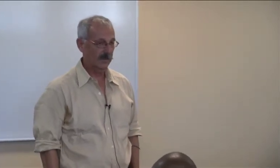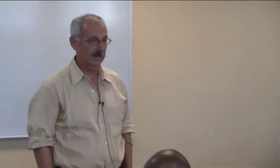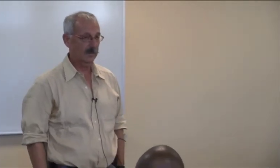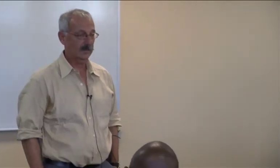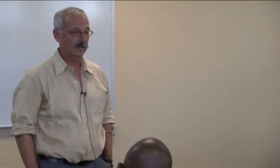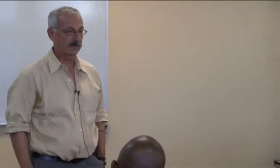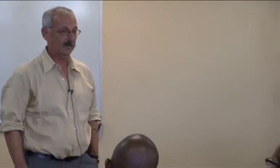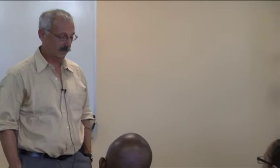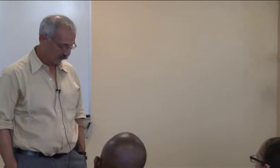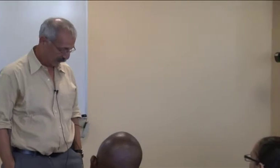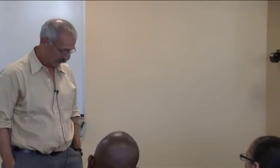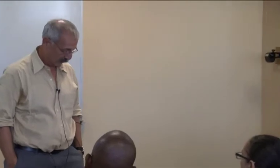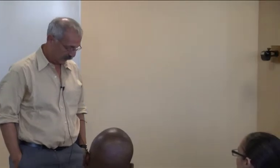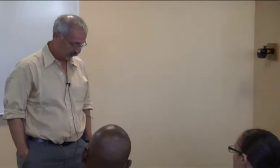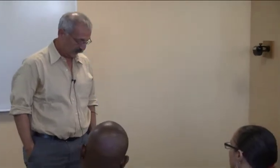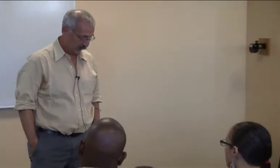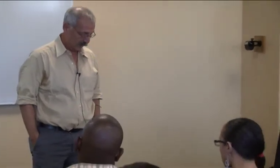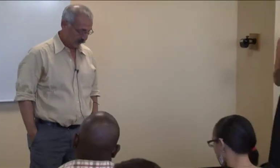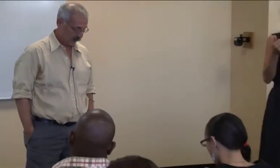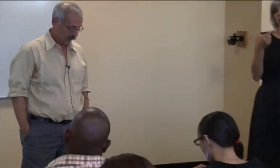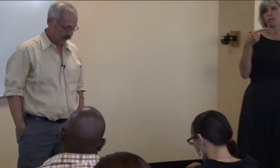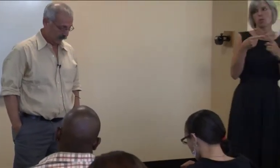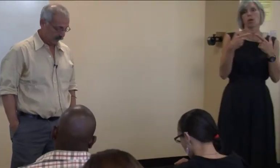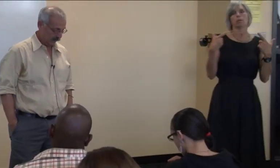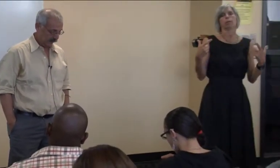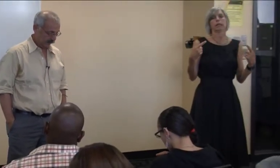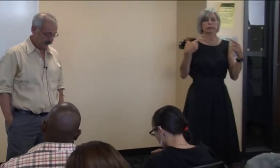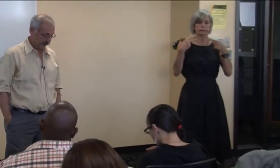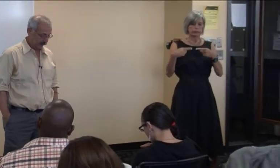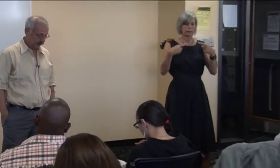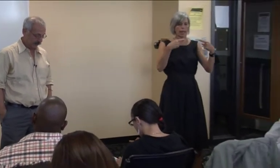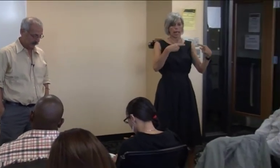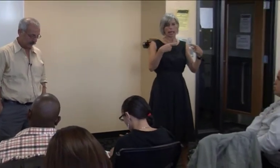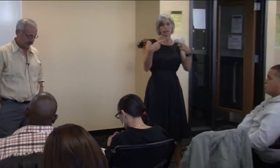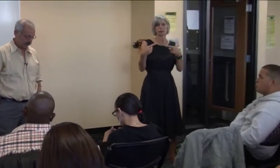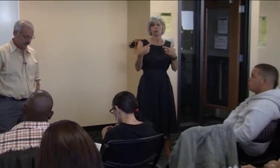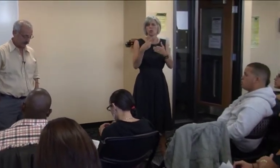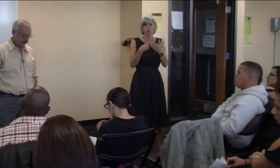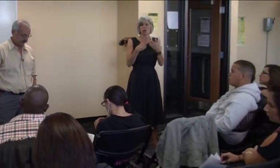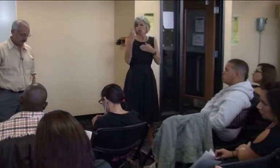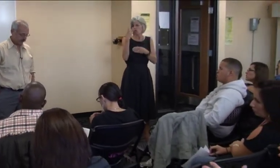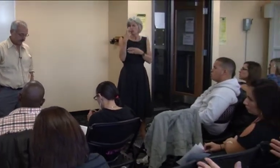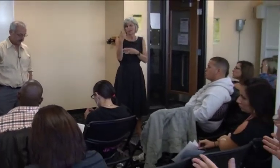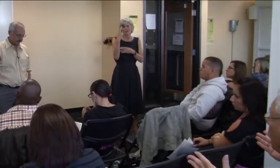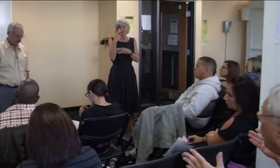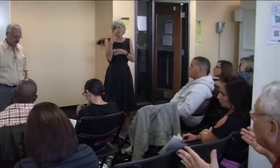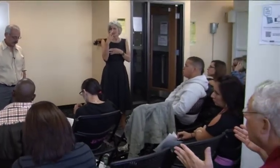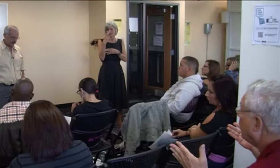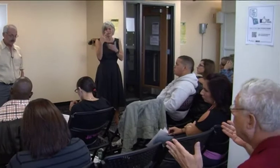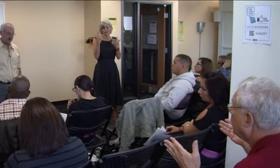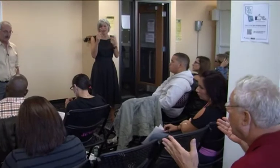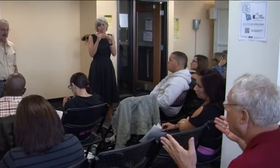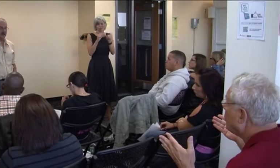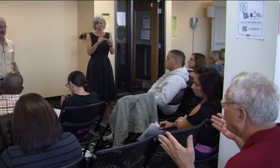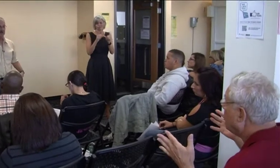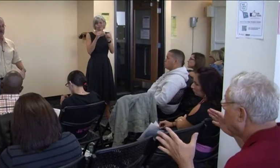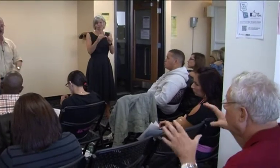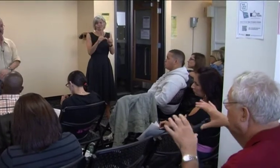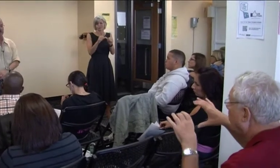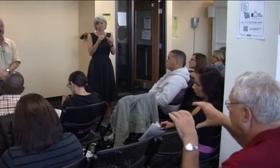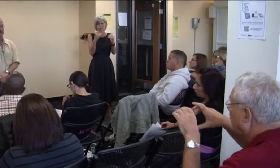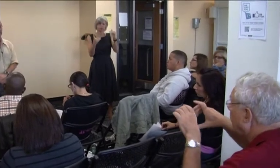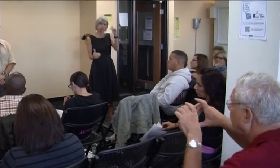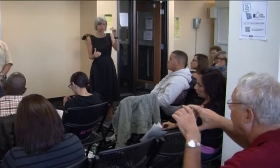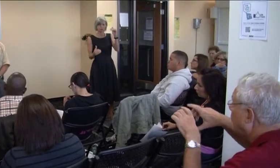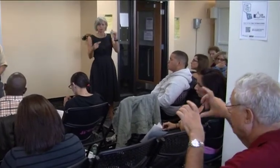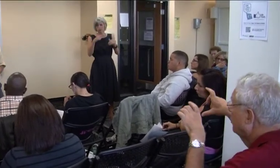there's a big debate going on in this country over what are the reasons for the persistence of racial inequality in economics, right? So you